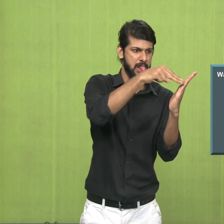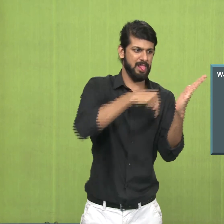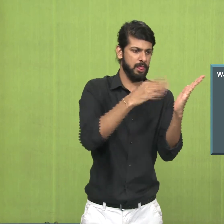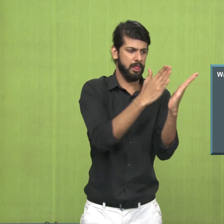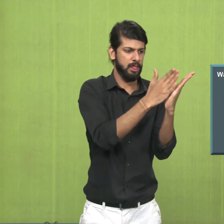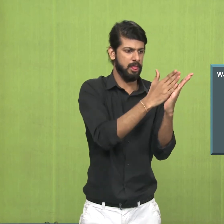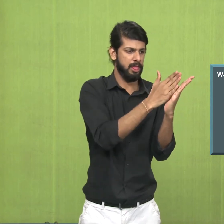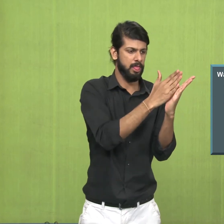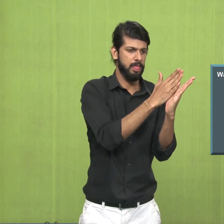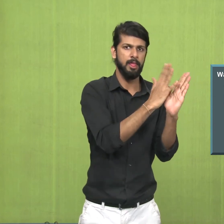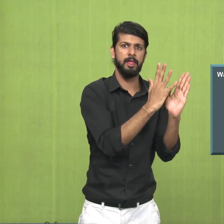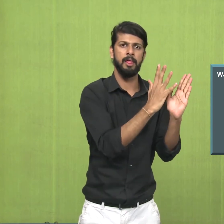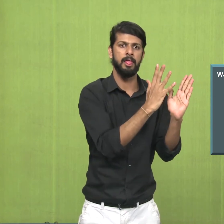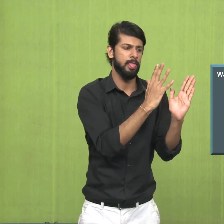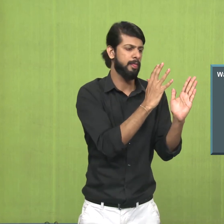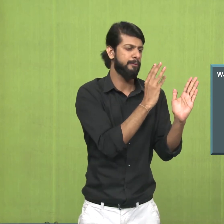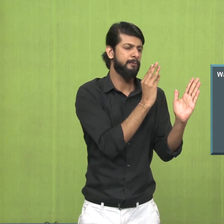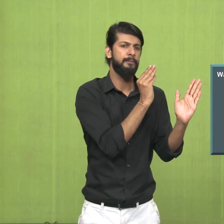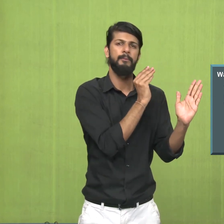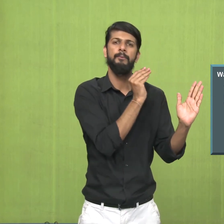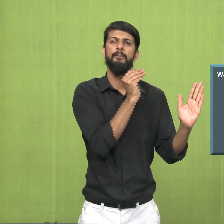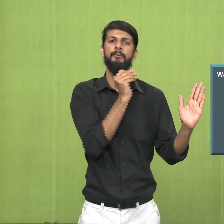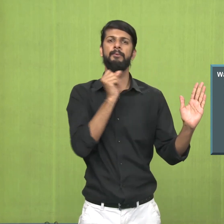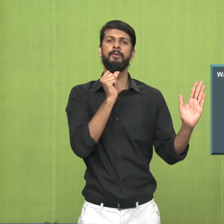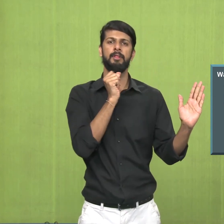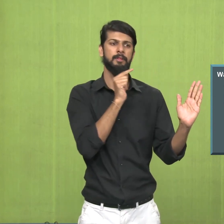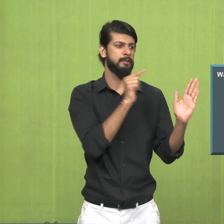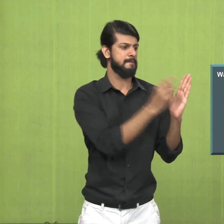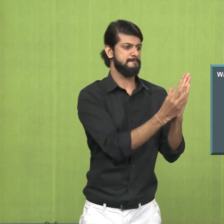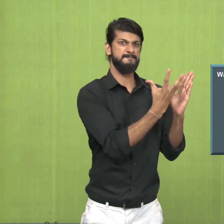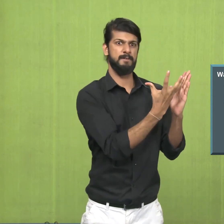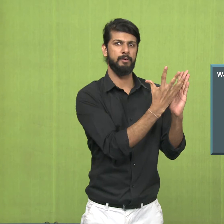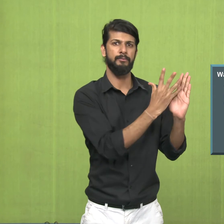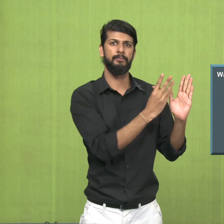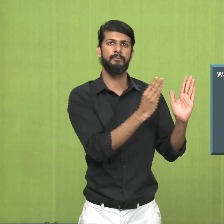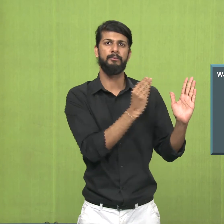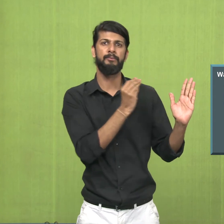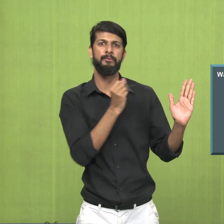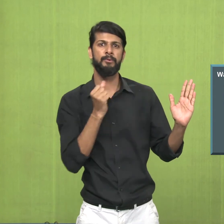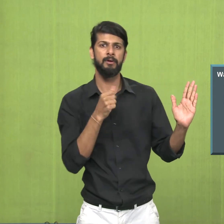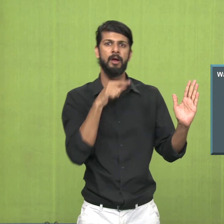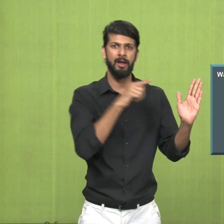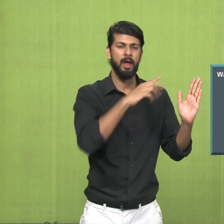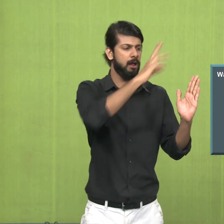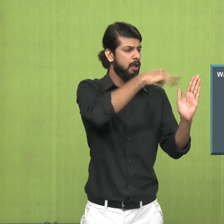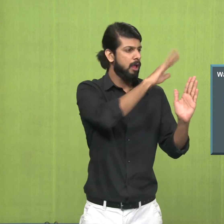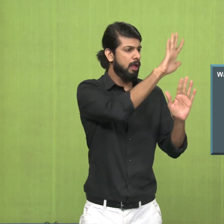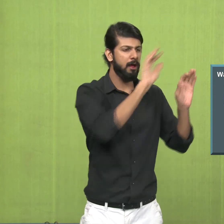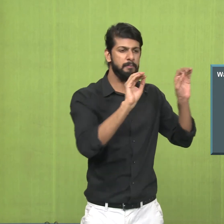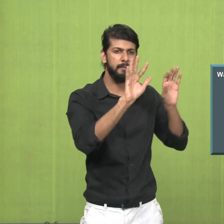paper, the artist will actually take the paintbrush and a little bit of color to infuse color,